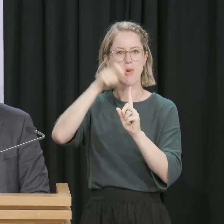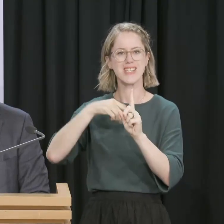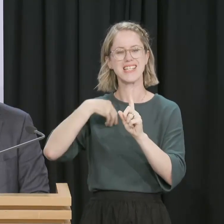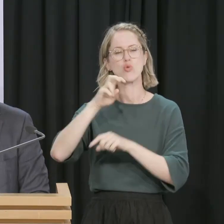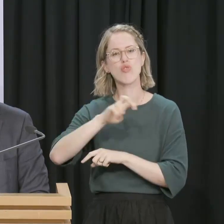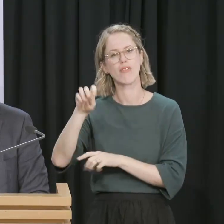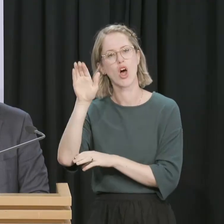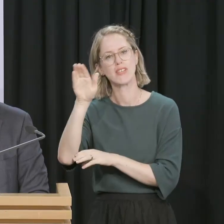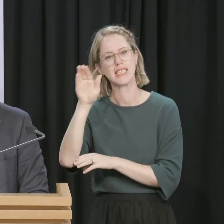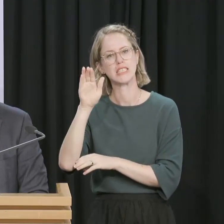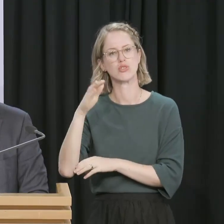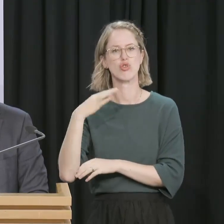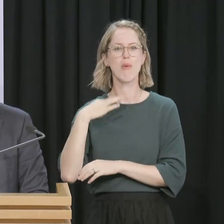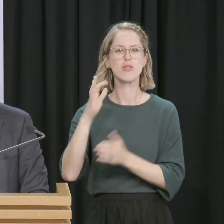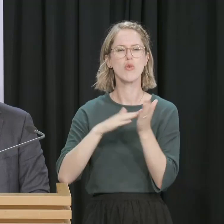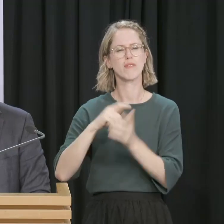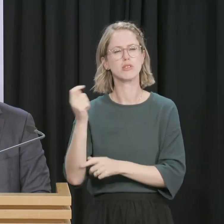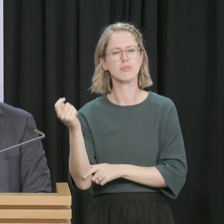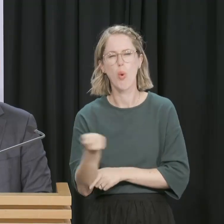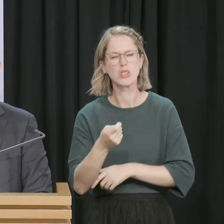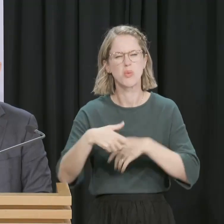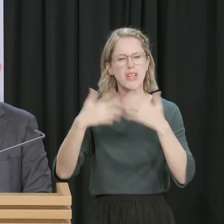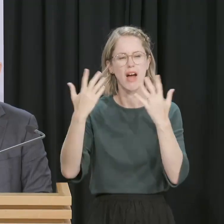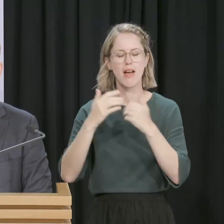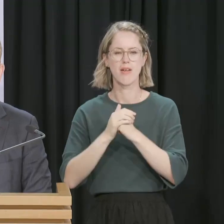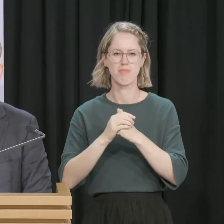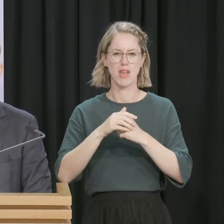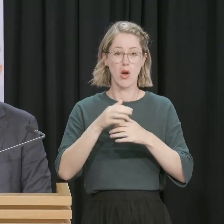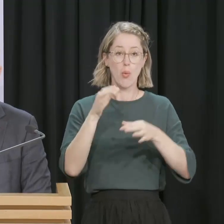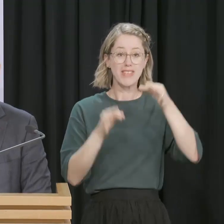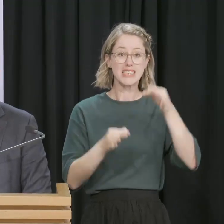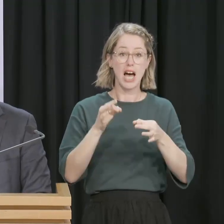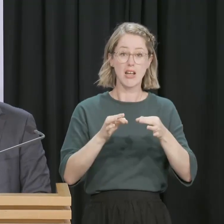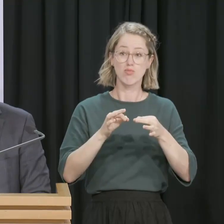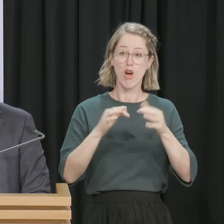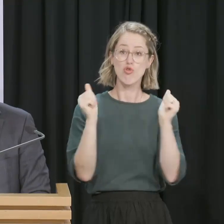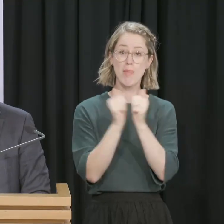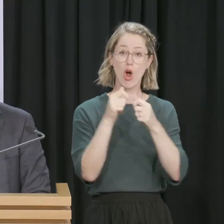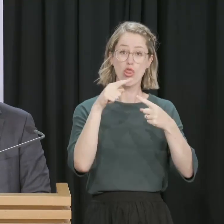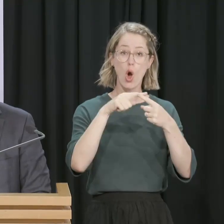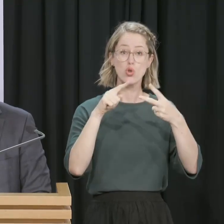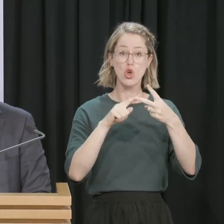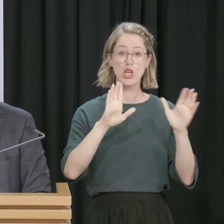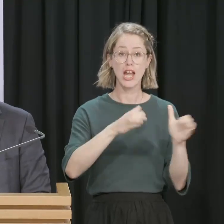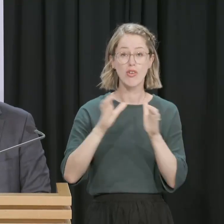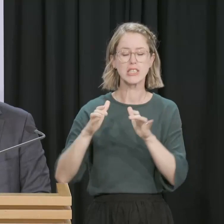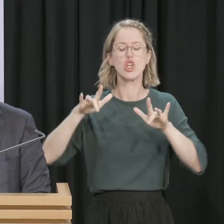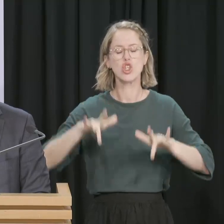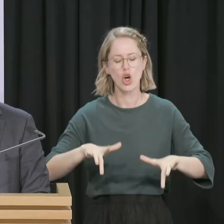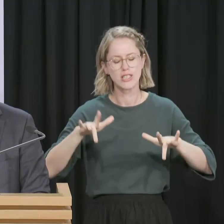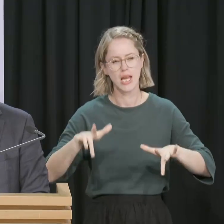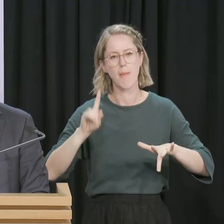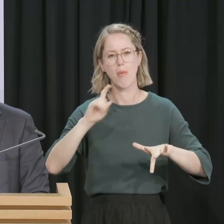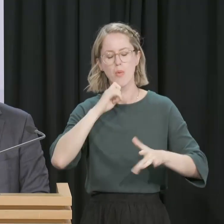Zealand overseas. Decisions around these categories have not yet been taken, but I will be taking more